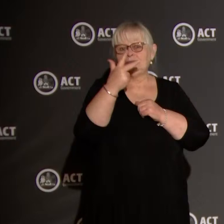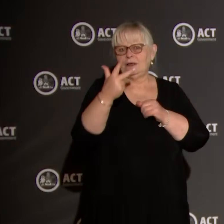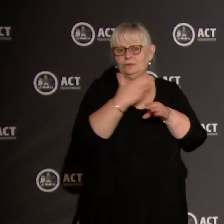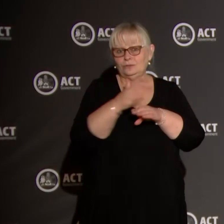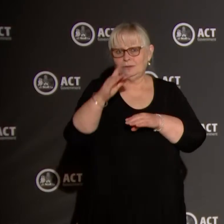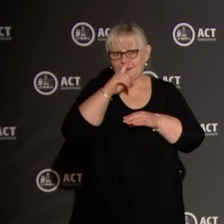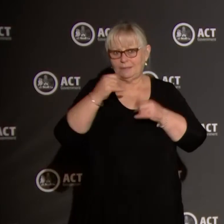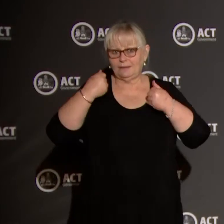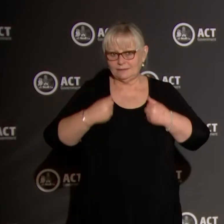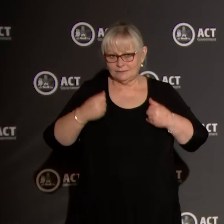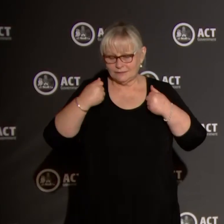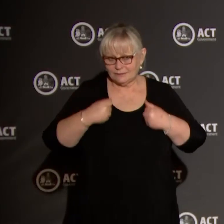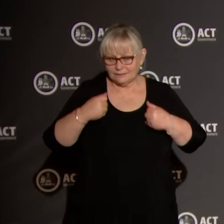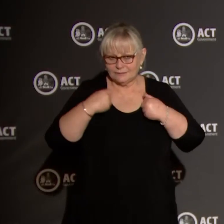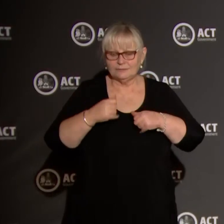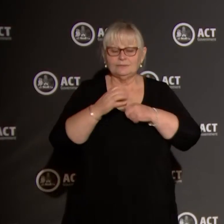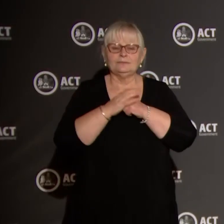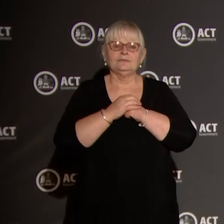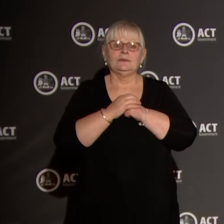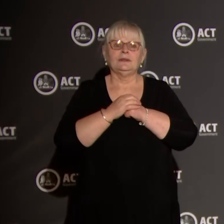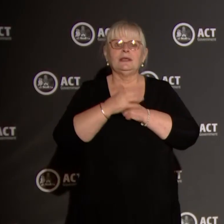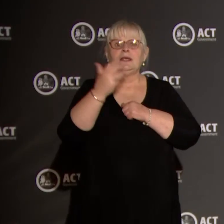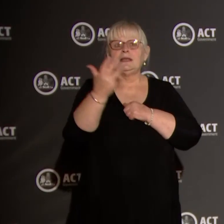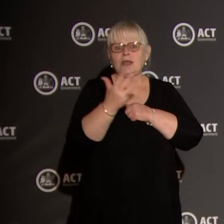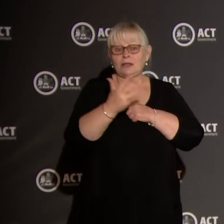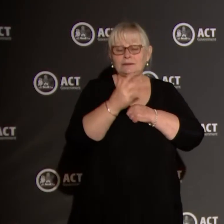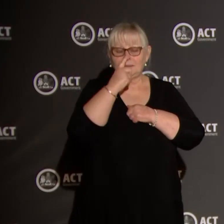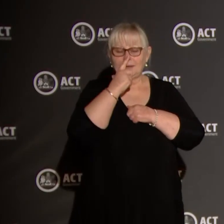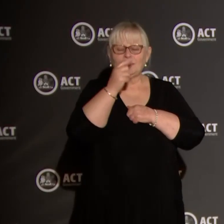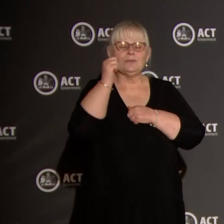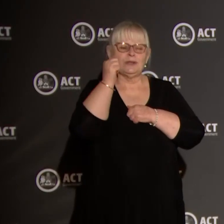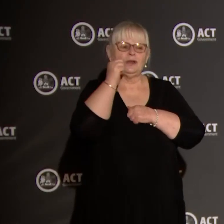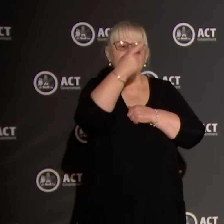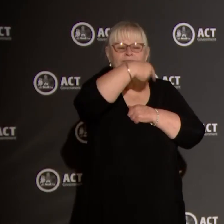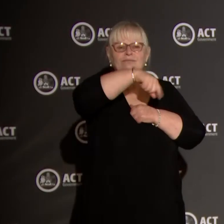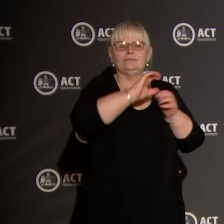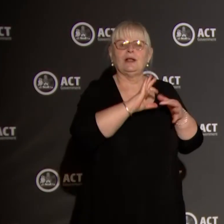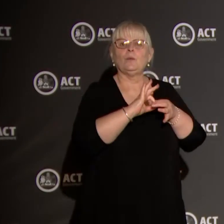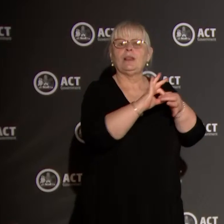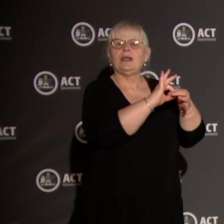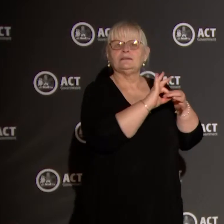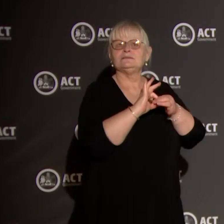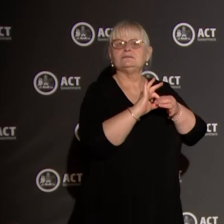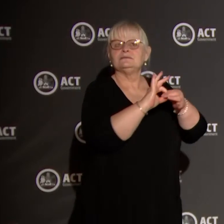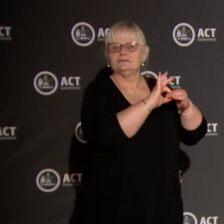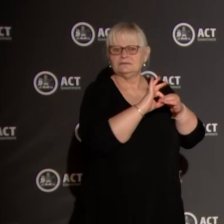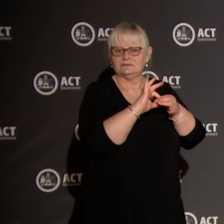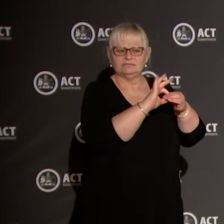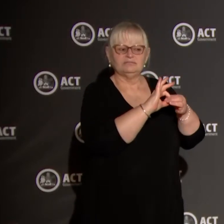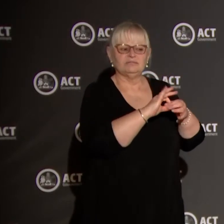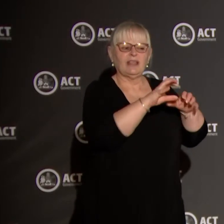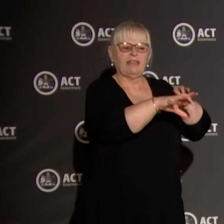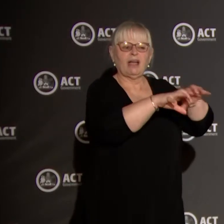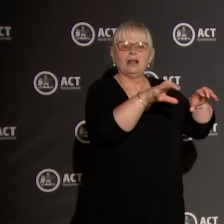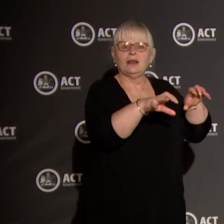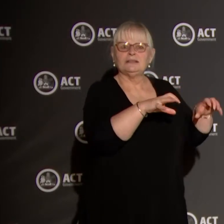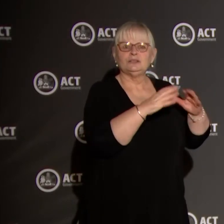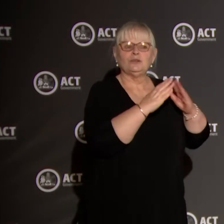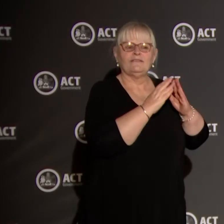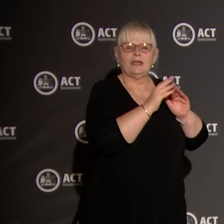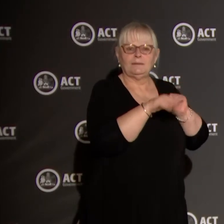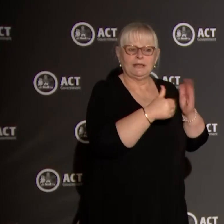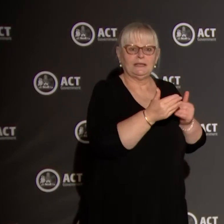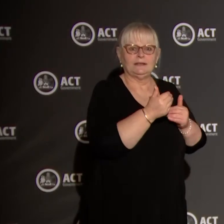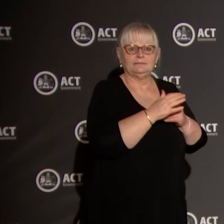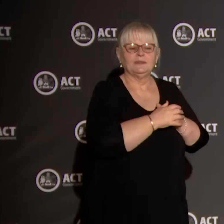new COVID-19 cases. 19 of these can be linked to known cases or ongoing clusters, and